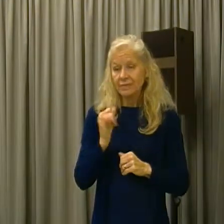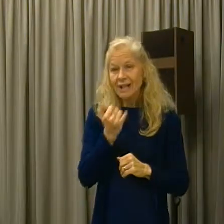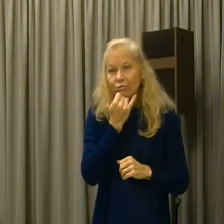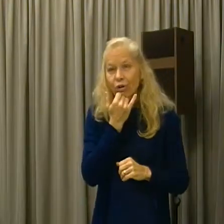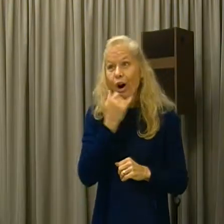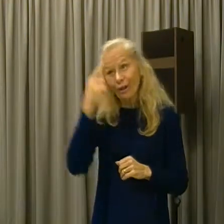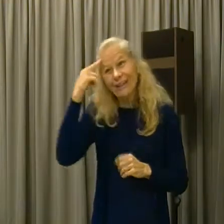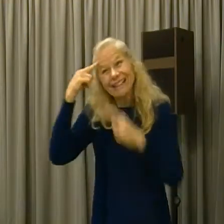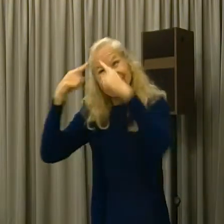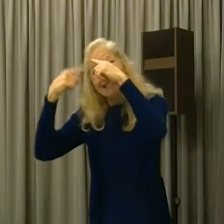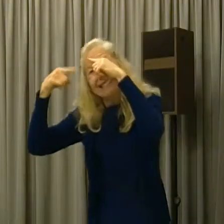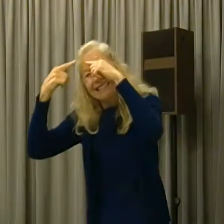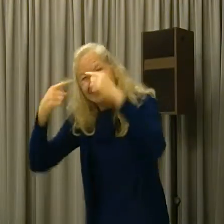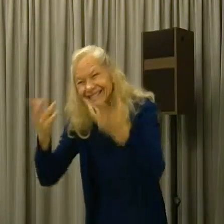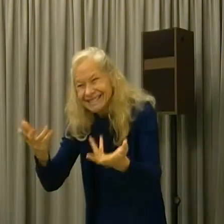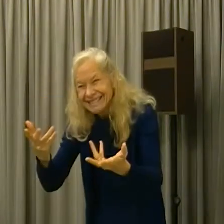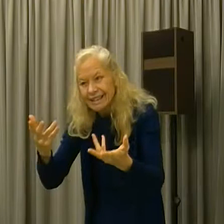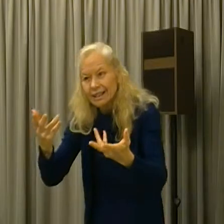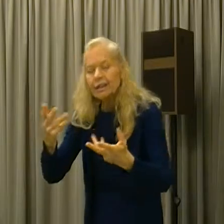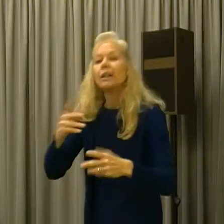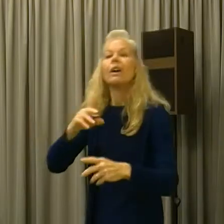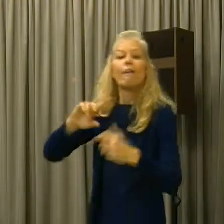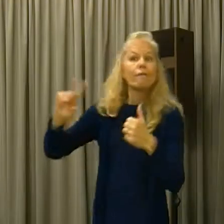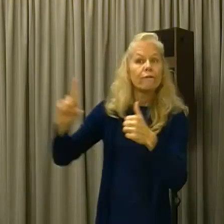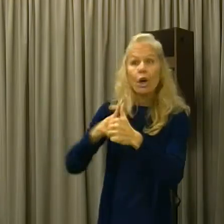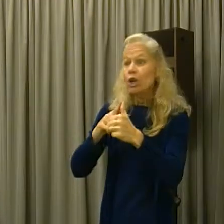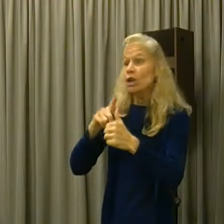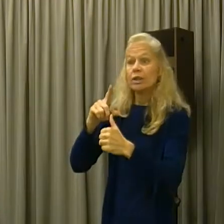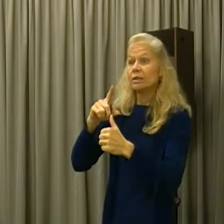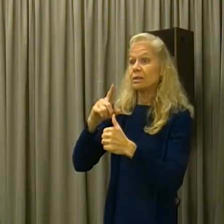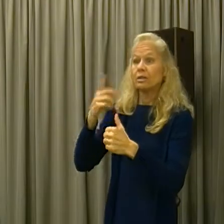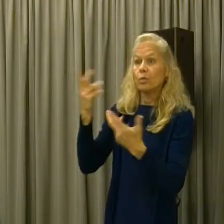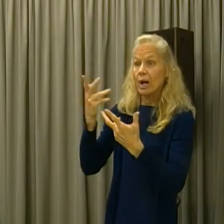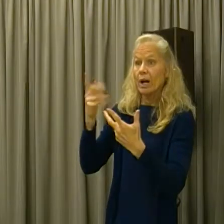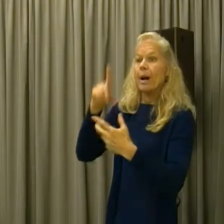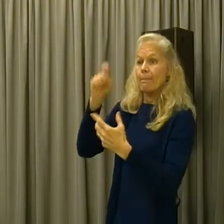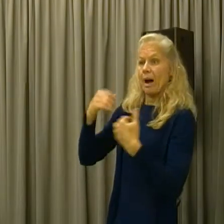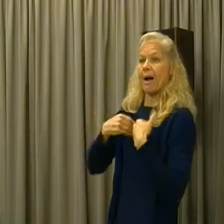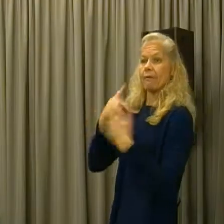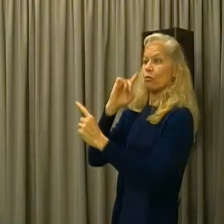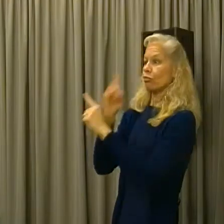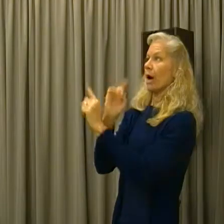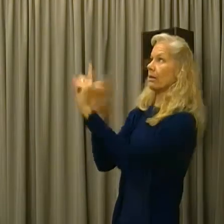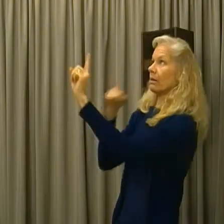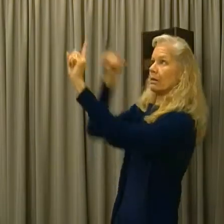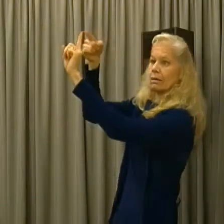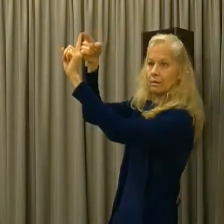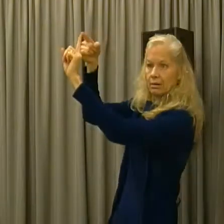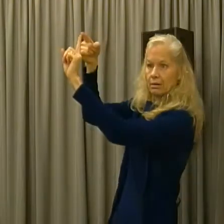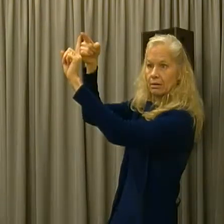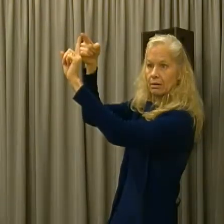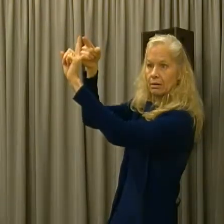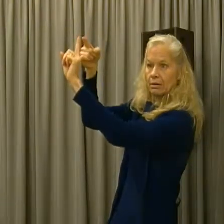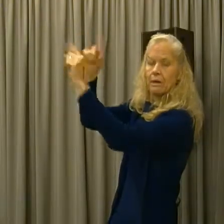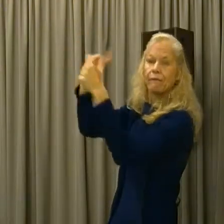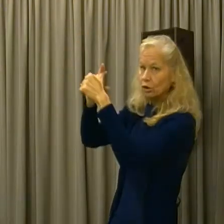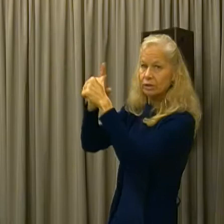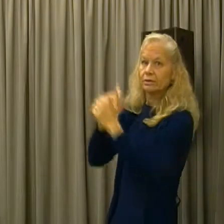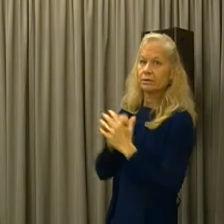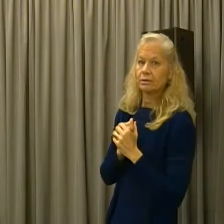isn't there? That needs to be changed. See, God doesn't make us live for Him first. He wants